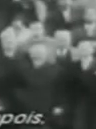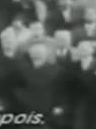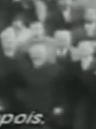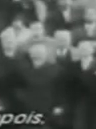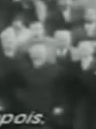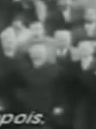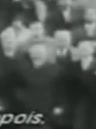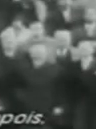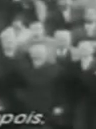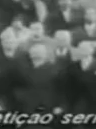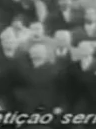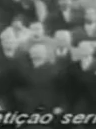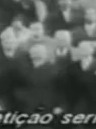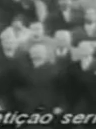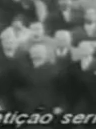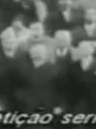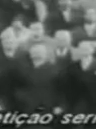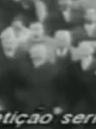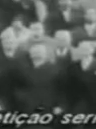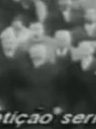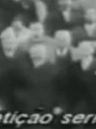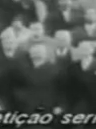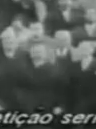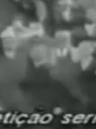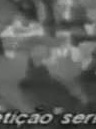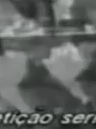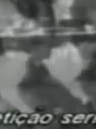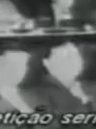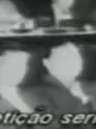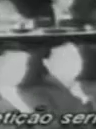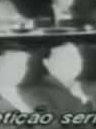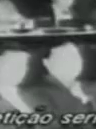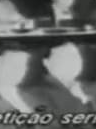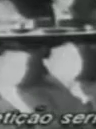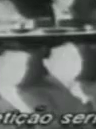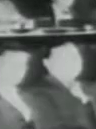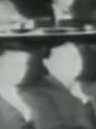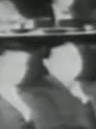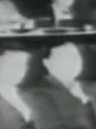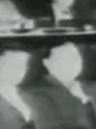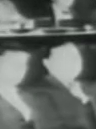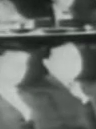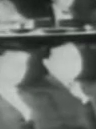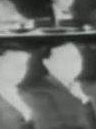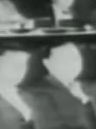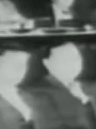5 years later, FIFA announced that the first competition would be held in Uruguay the following year.